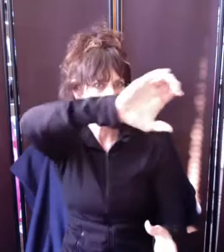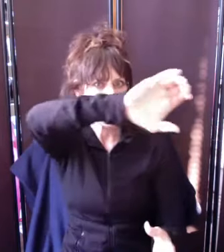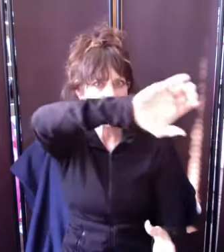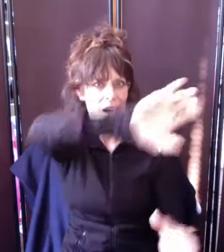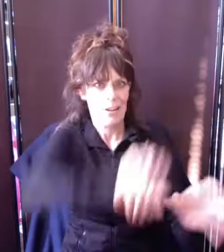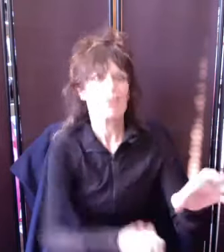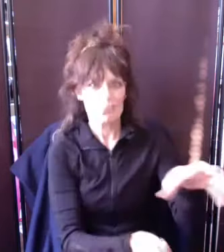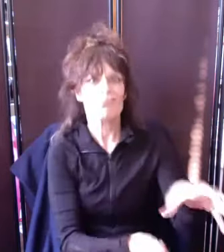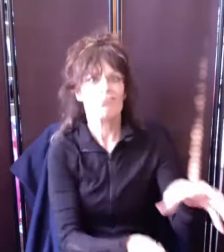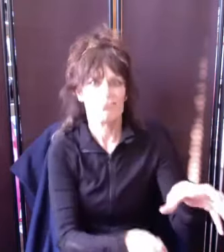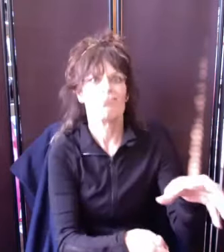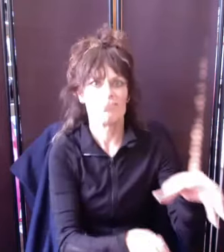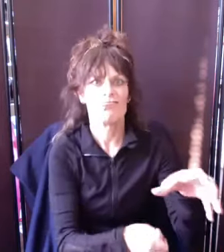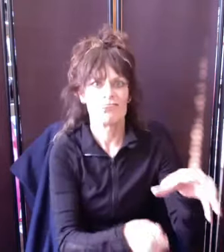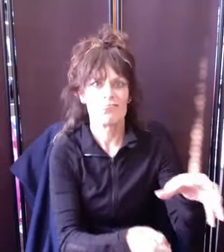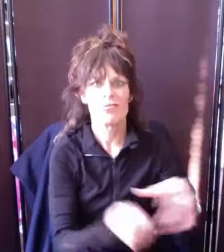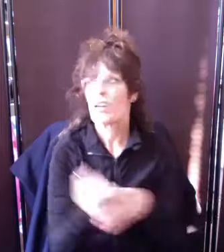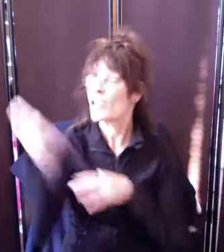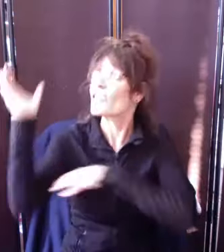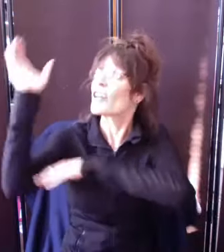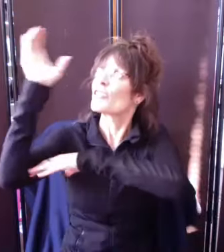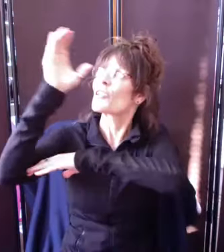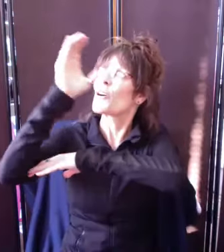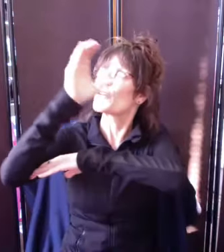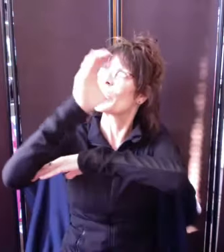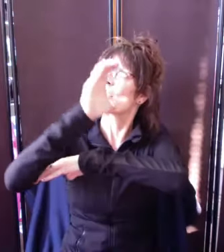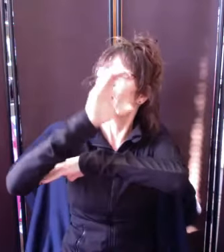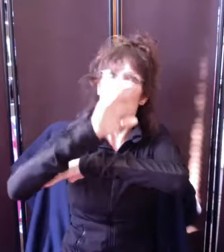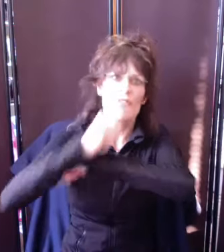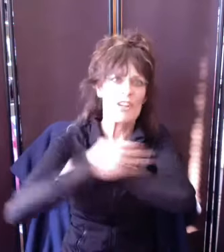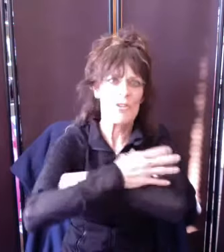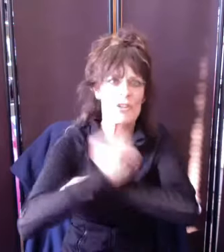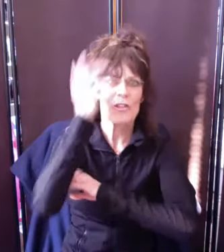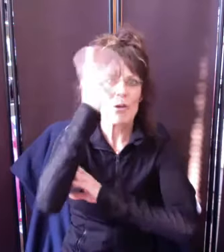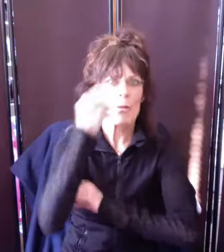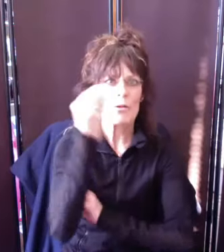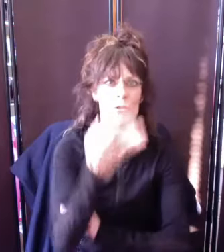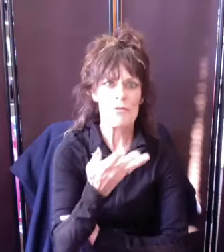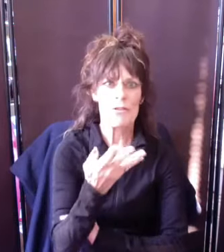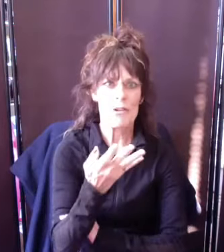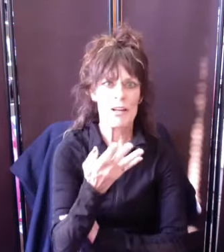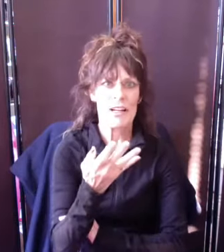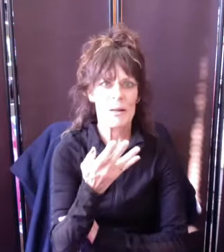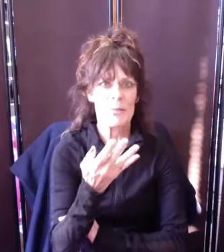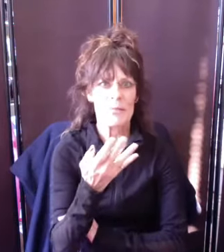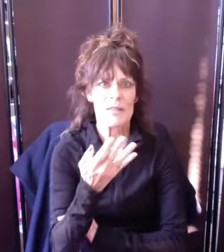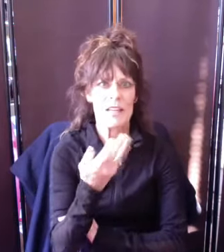this pier, watching the sun go down over the ocean. It's so beautiful. It's like this, movie moment,